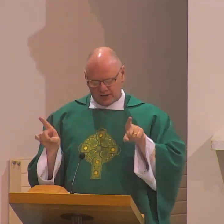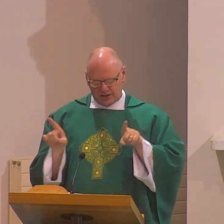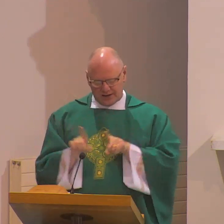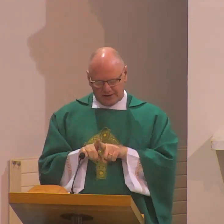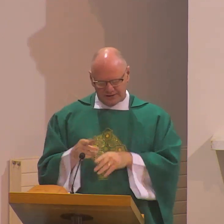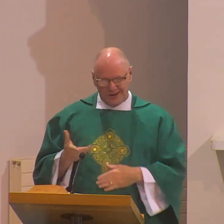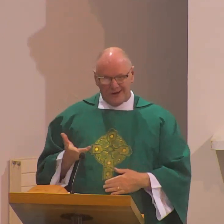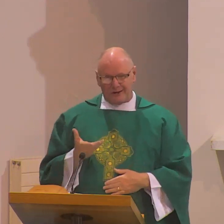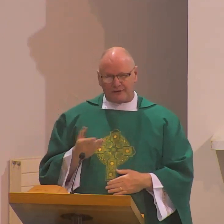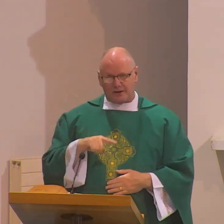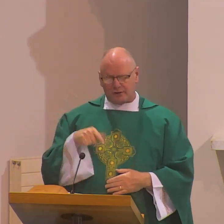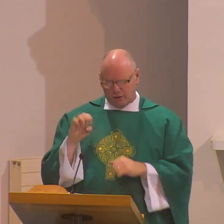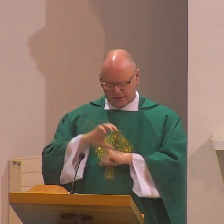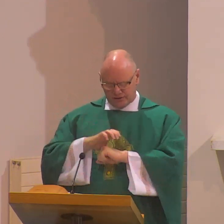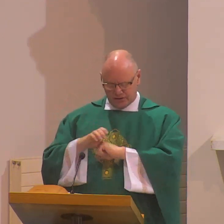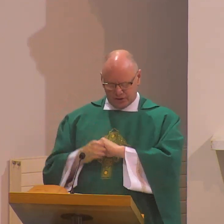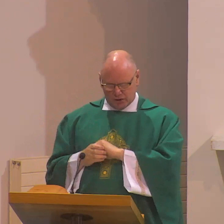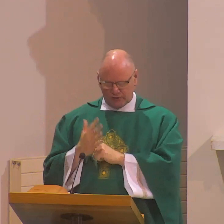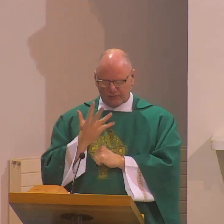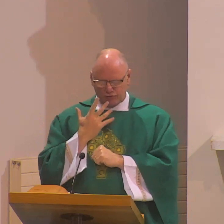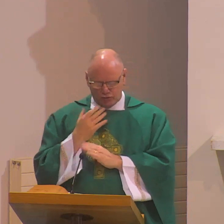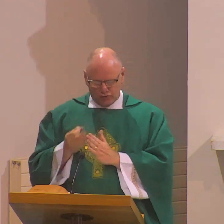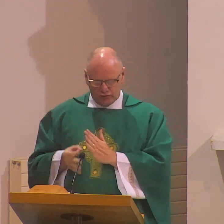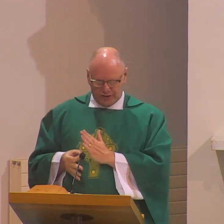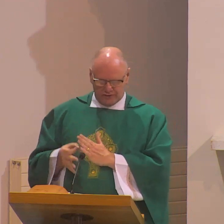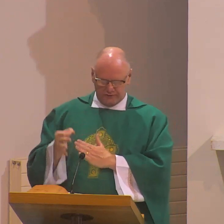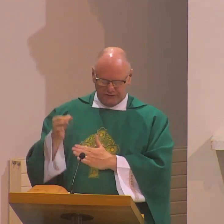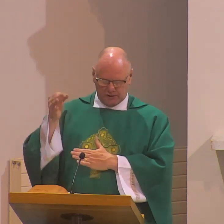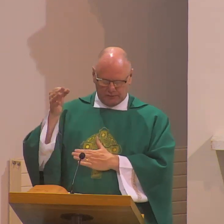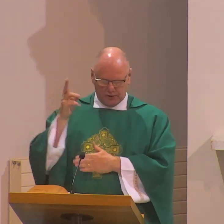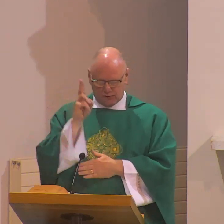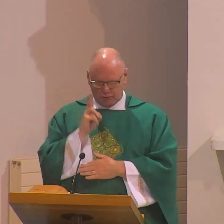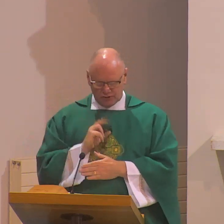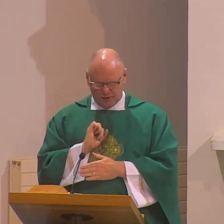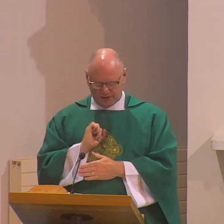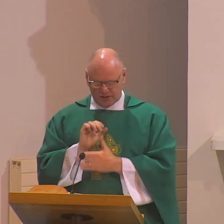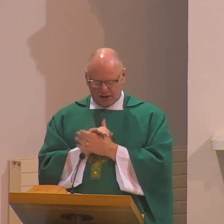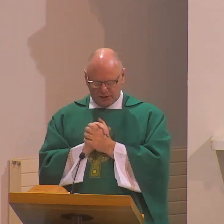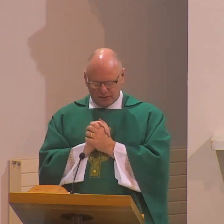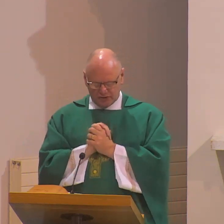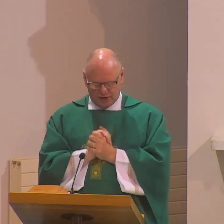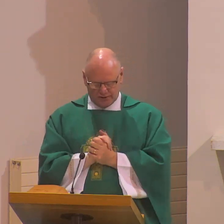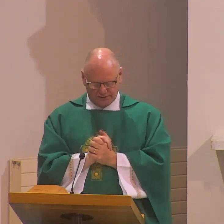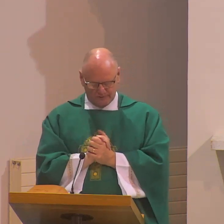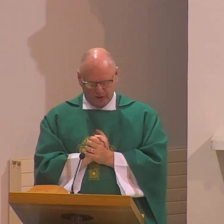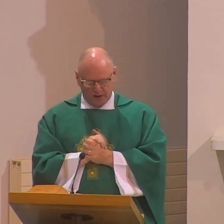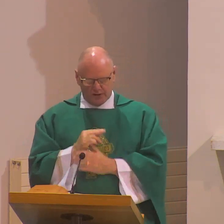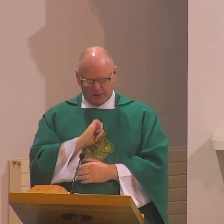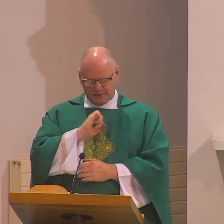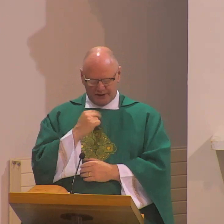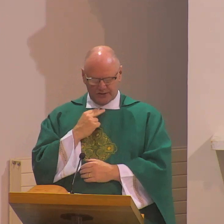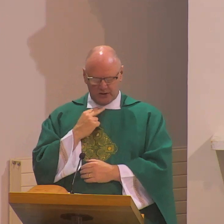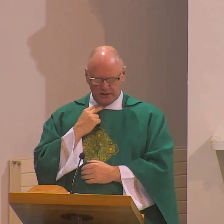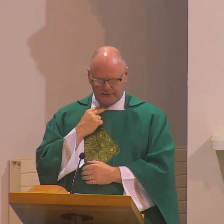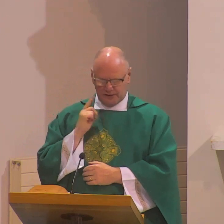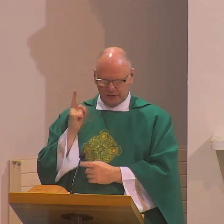and likeness and for giving us this earth to use and to develop, to respect and to cherish.